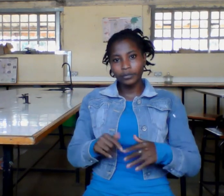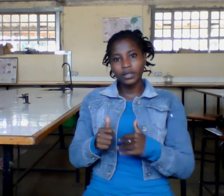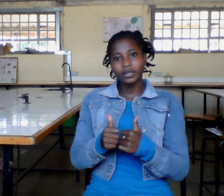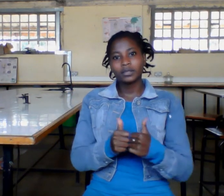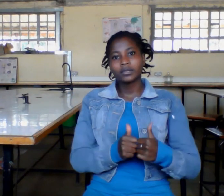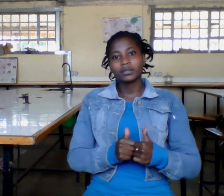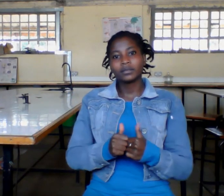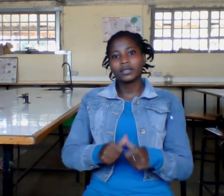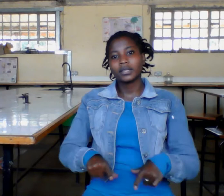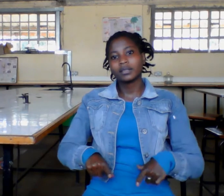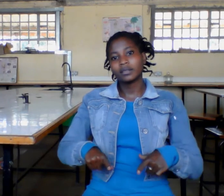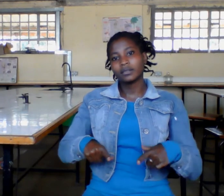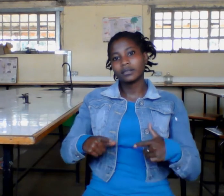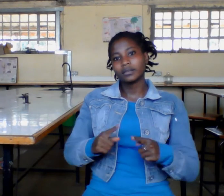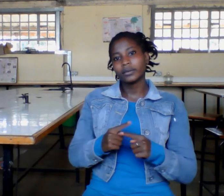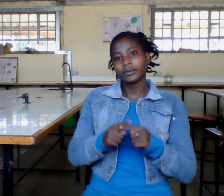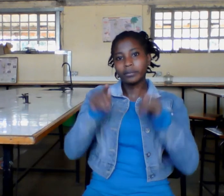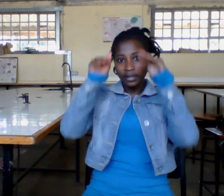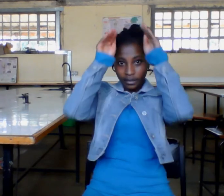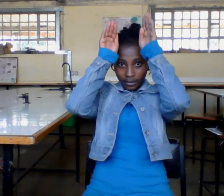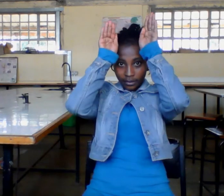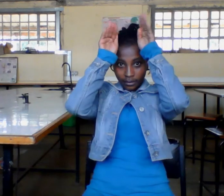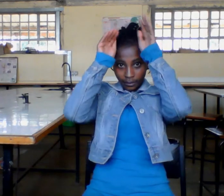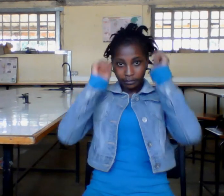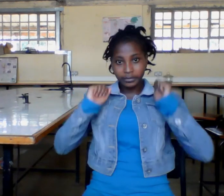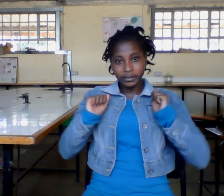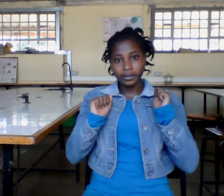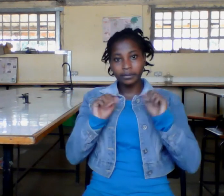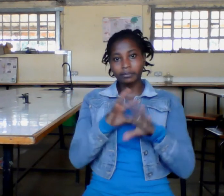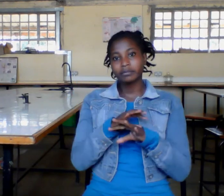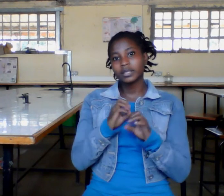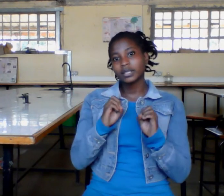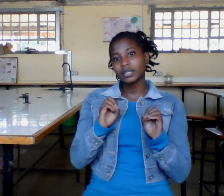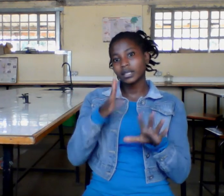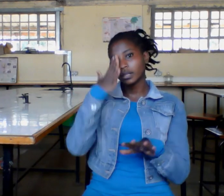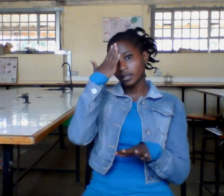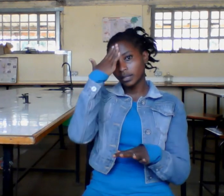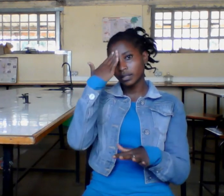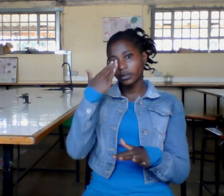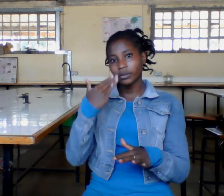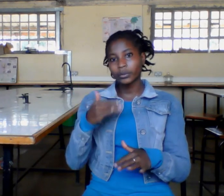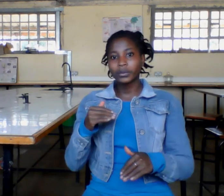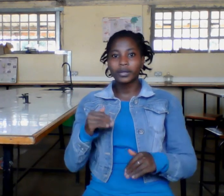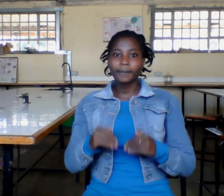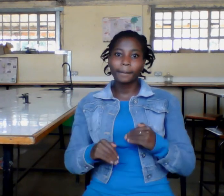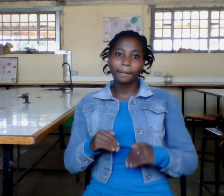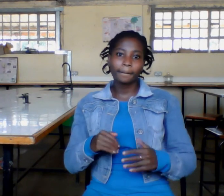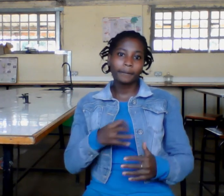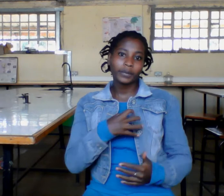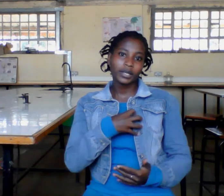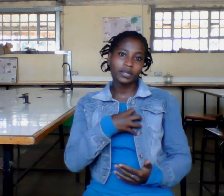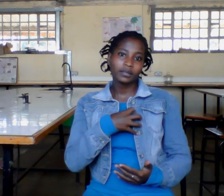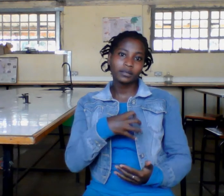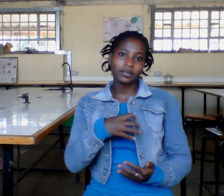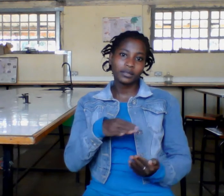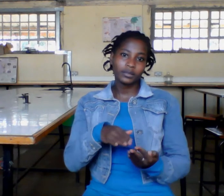time, but Rabbit was unhappy of Hyena, as Hyena was quite wealthy than Rabbit. In one usual